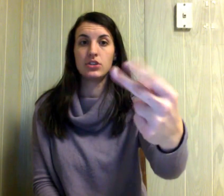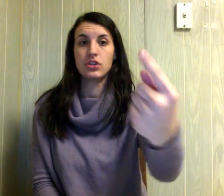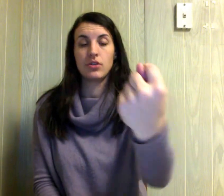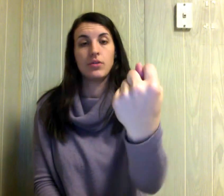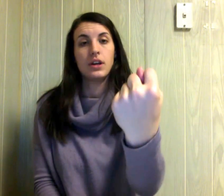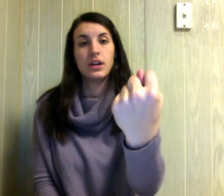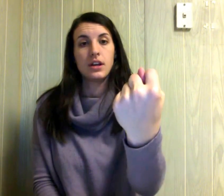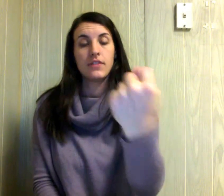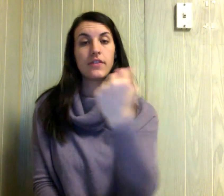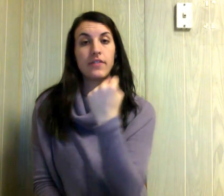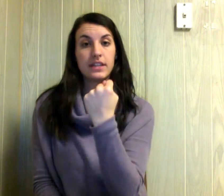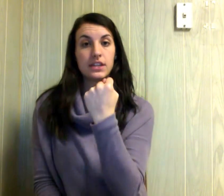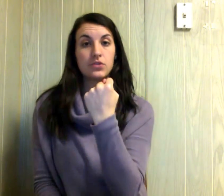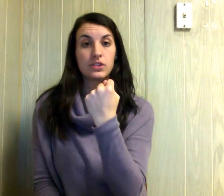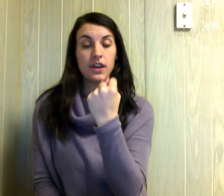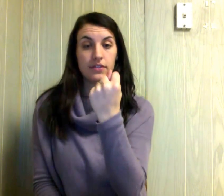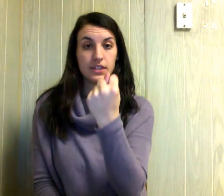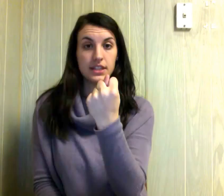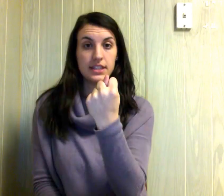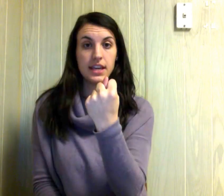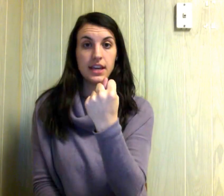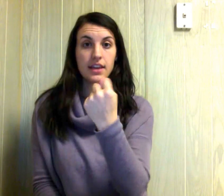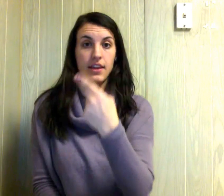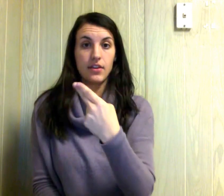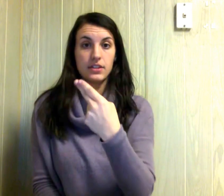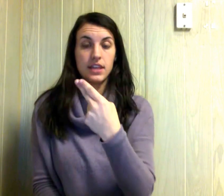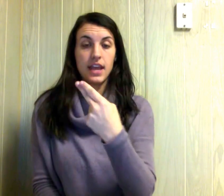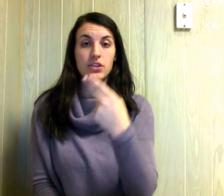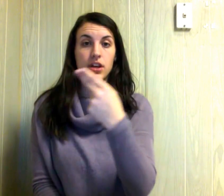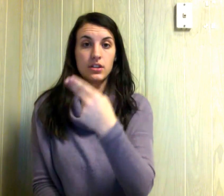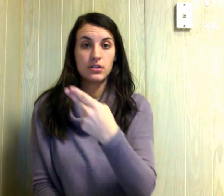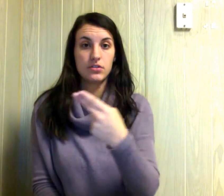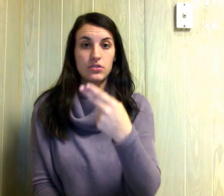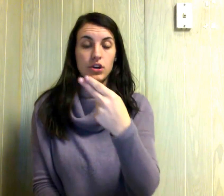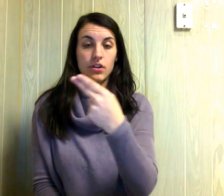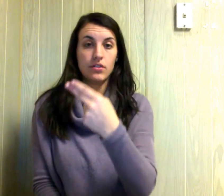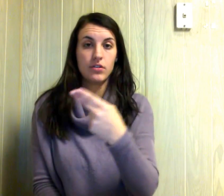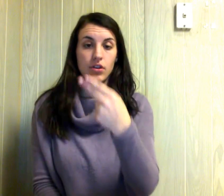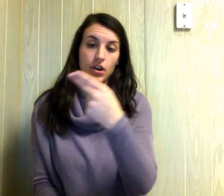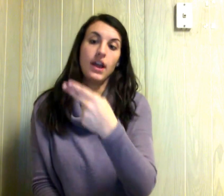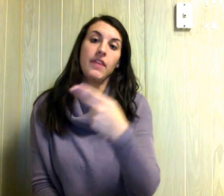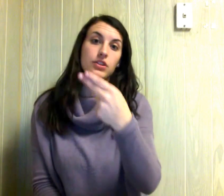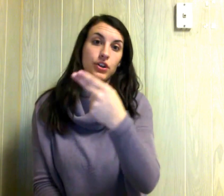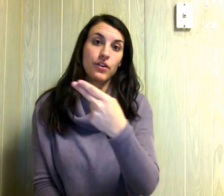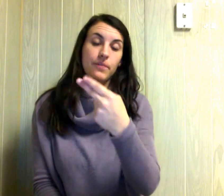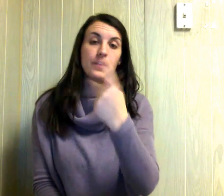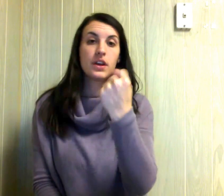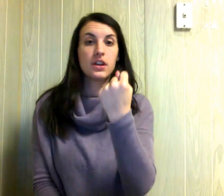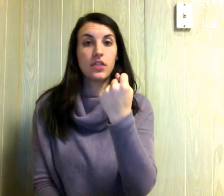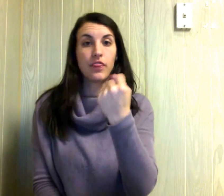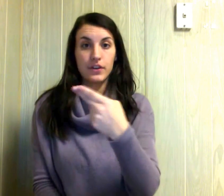So if you're facing it towards yourself, you see the T, and then you go into the H and turn, and then circle.